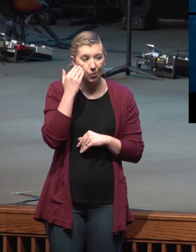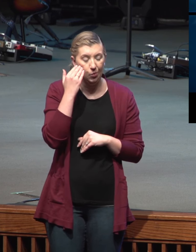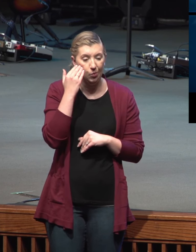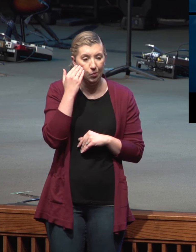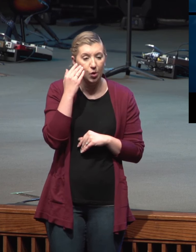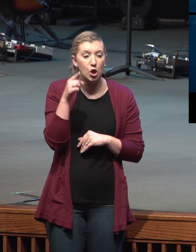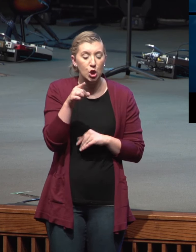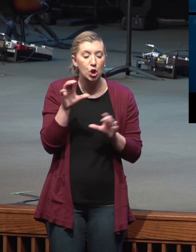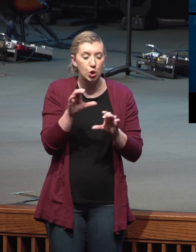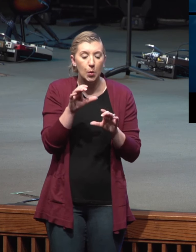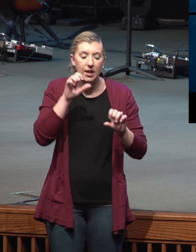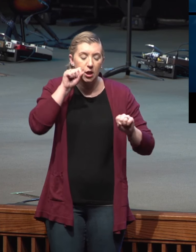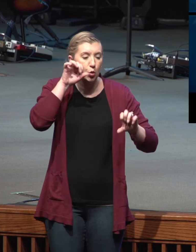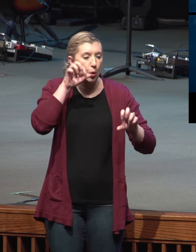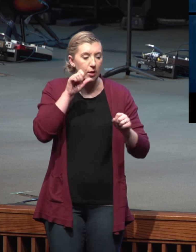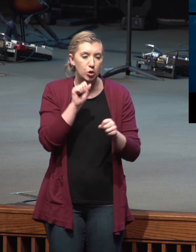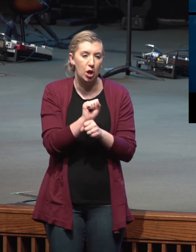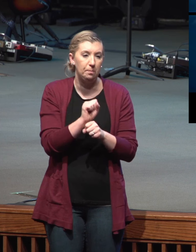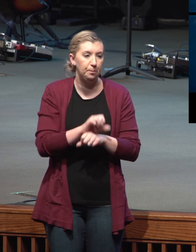you are doing an incredible job.